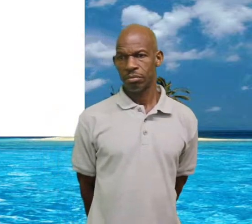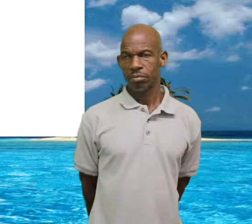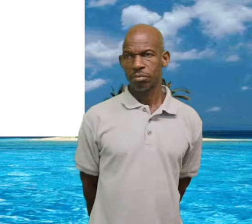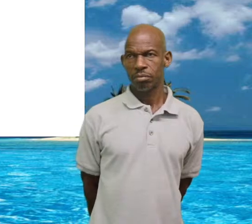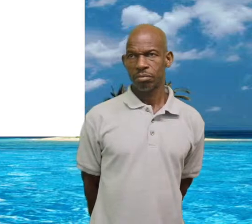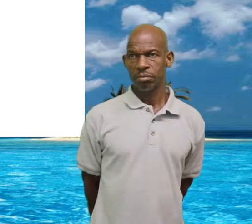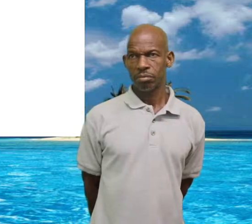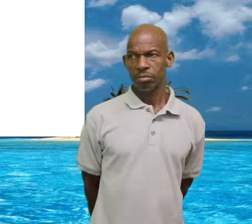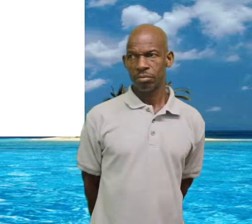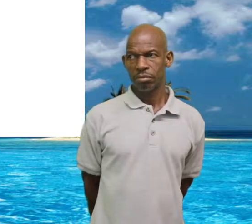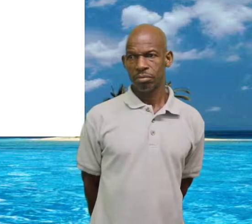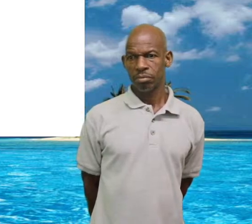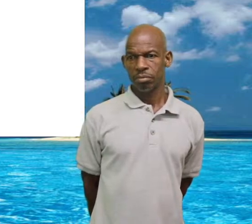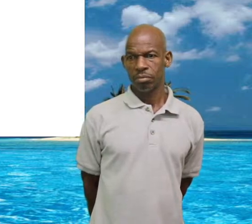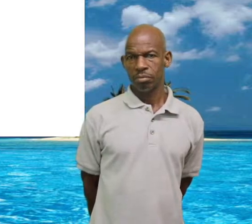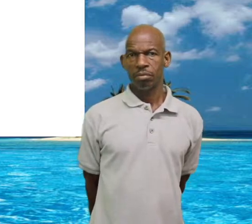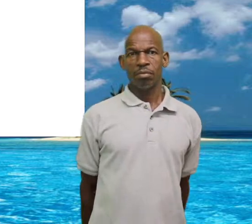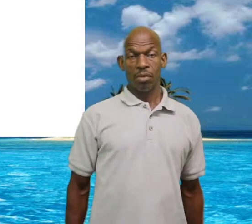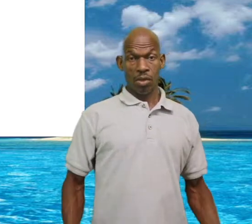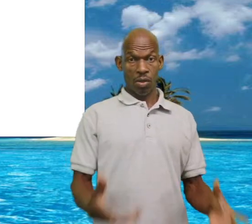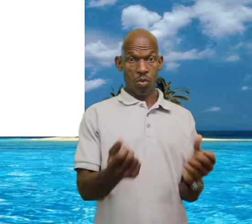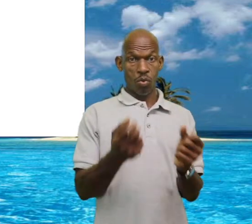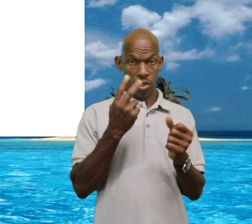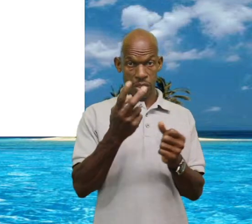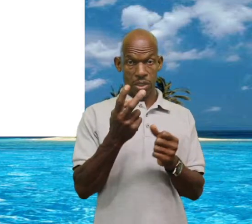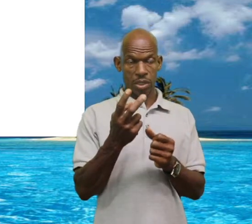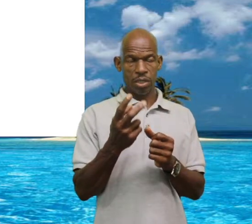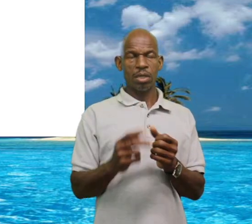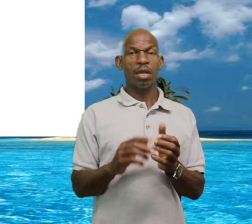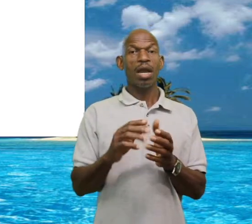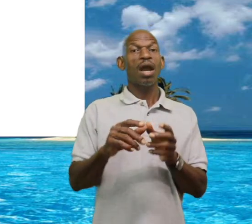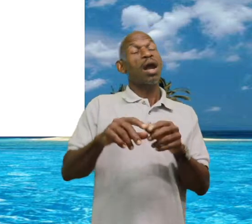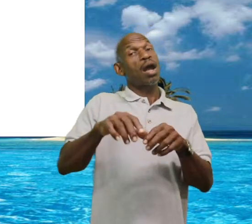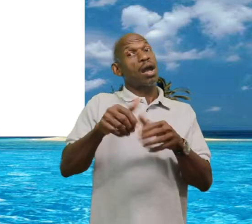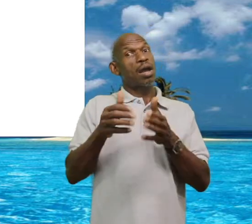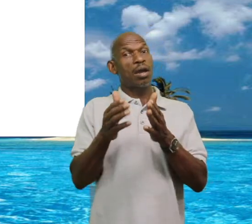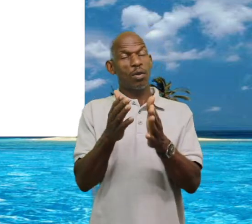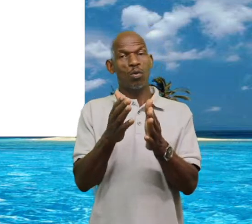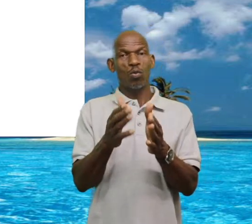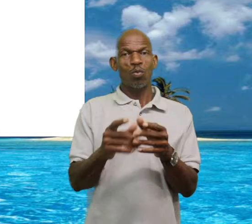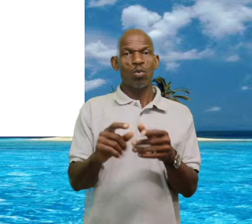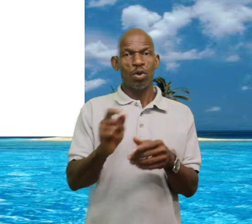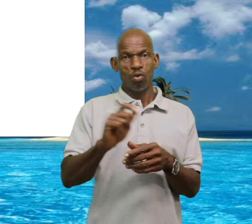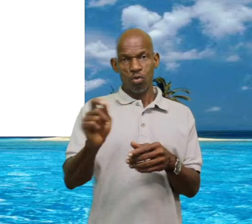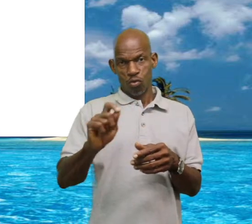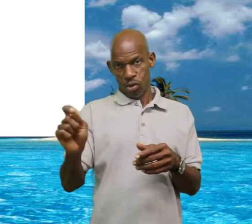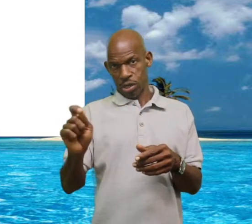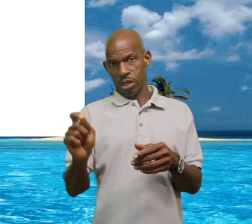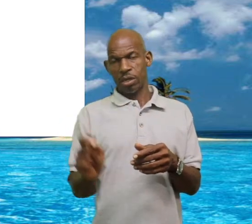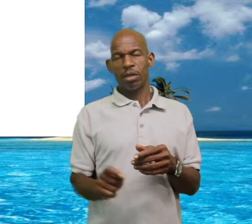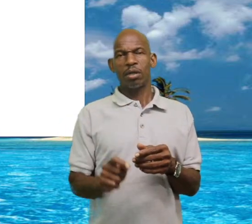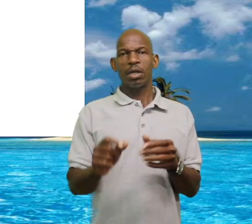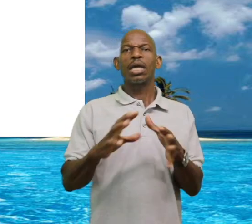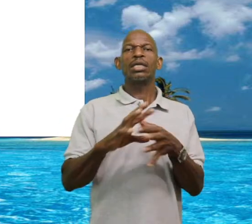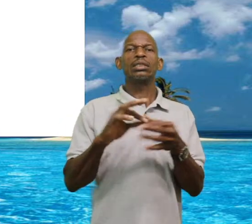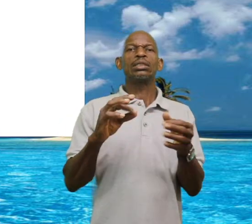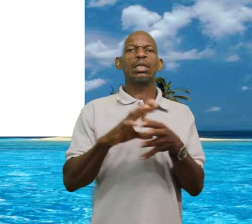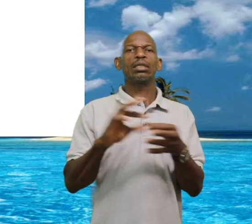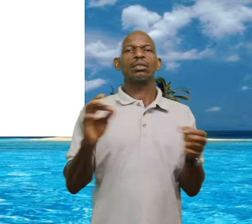how even the exception to the rule can come in there, where you have to use a and an.